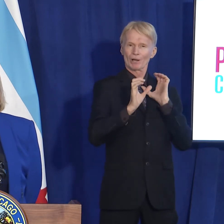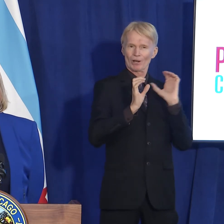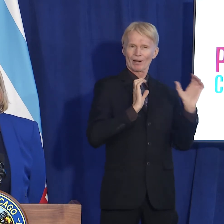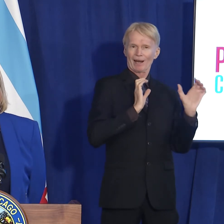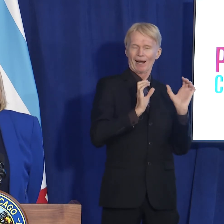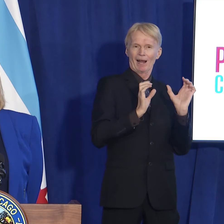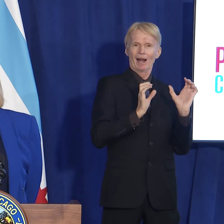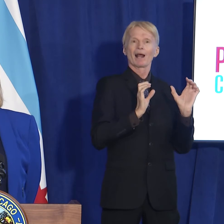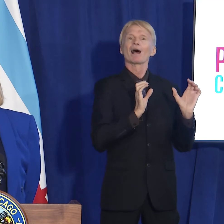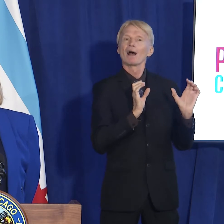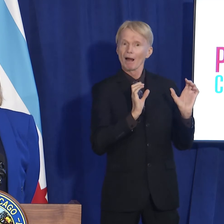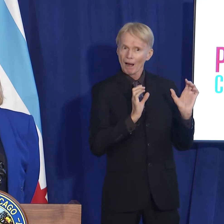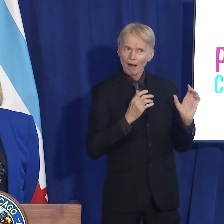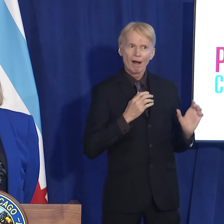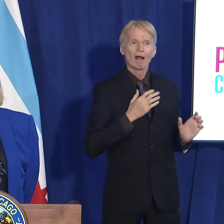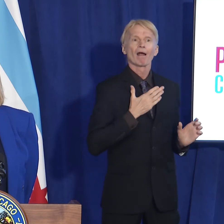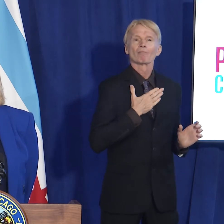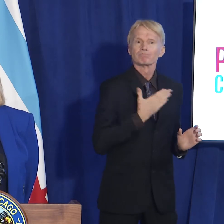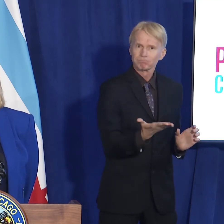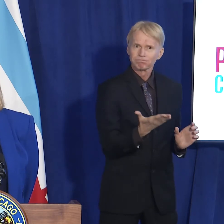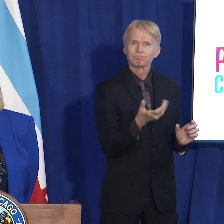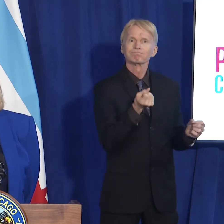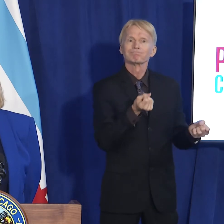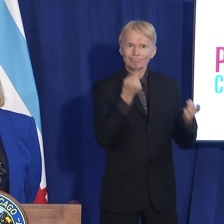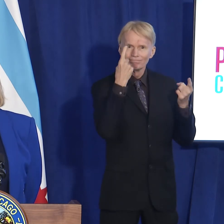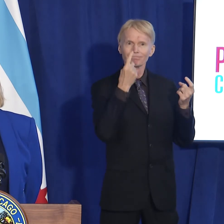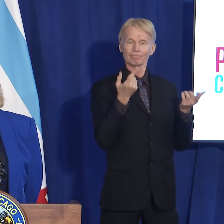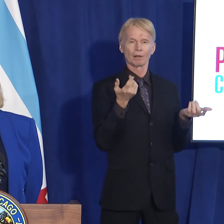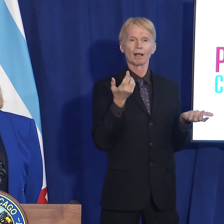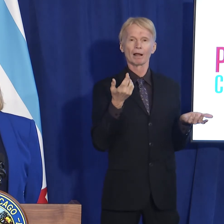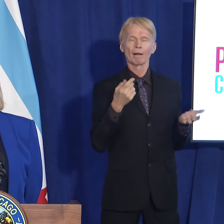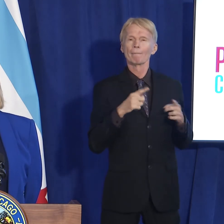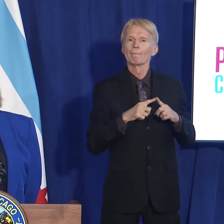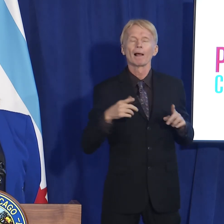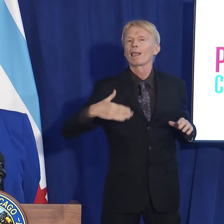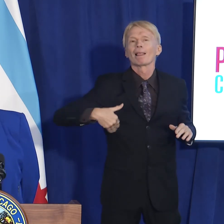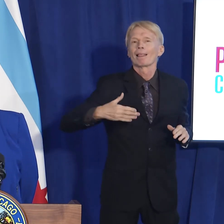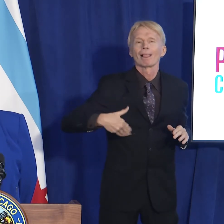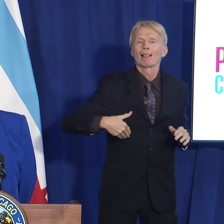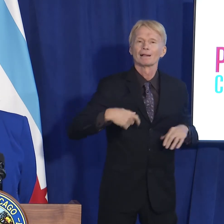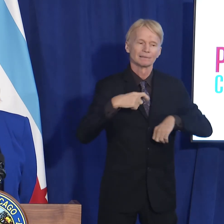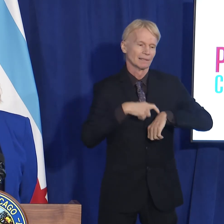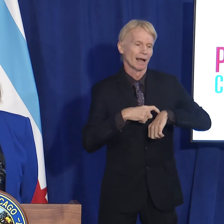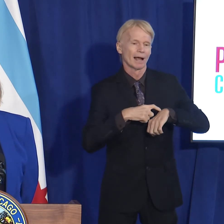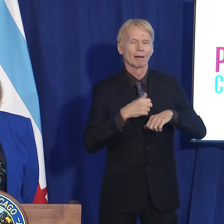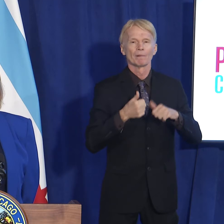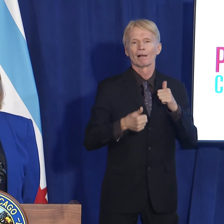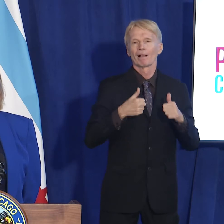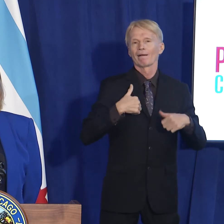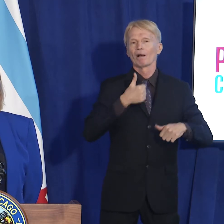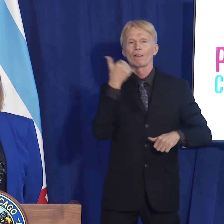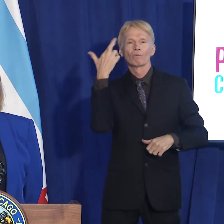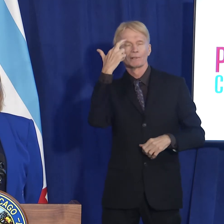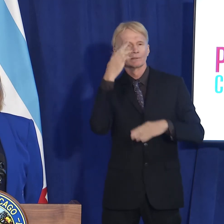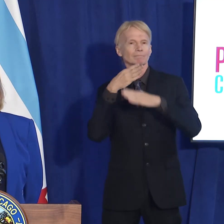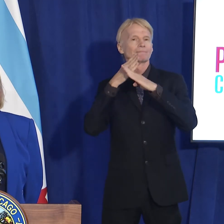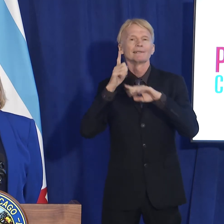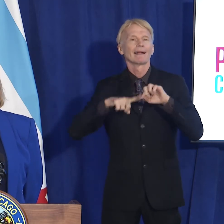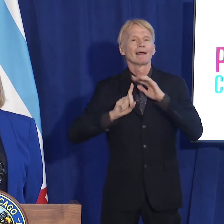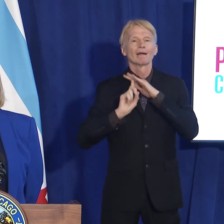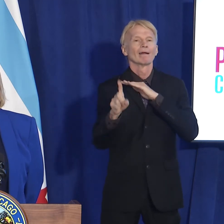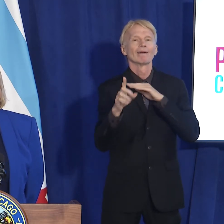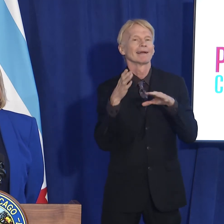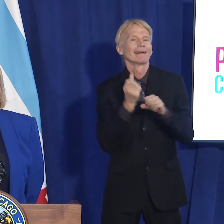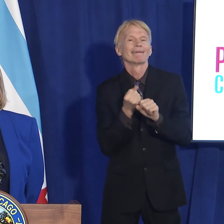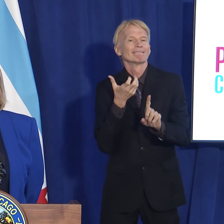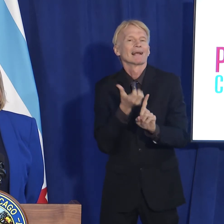this conversation are willing to get vaccinated. They just haven't necessarily gone out of the way, or there's been other barriers in place. And we continue